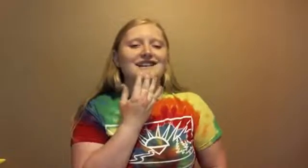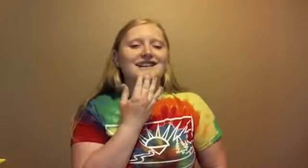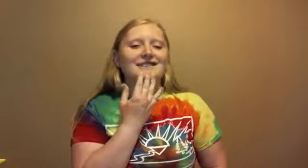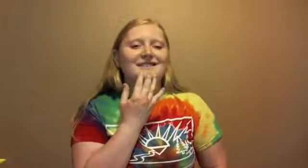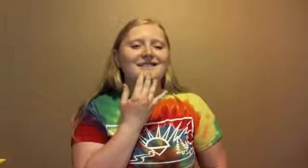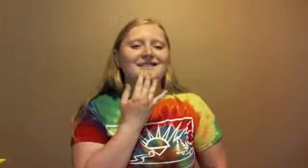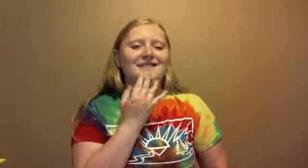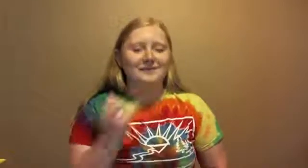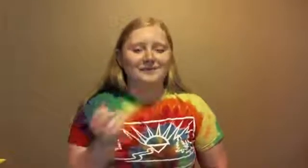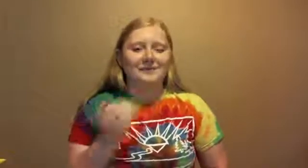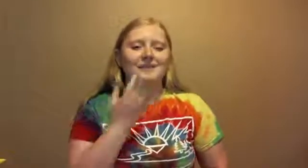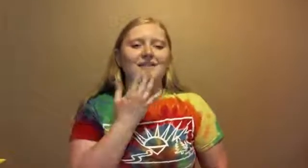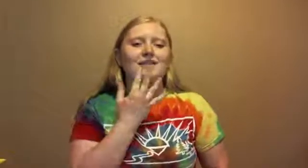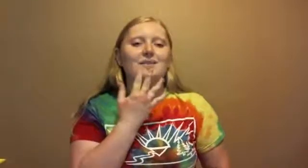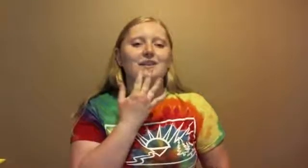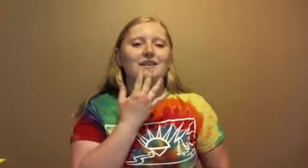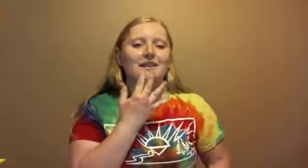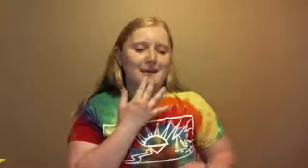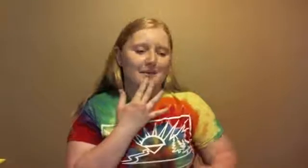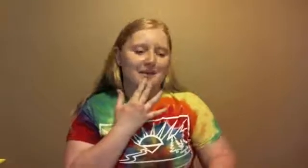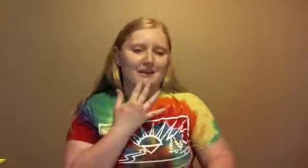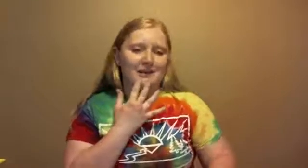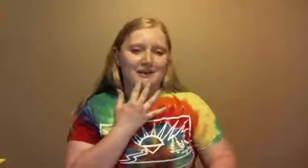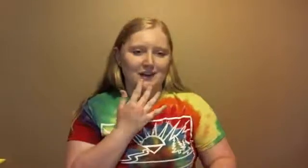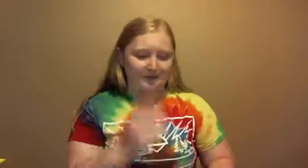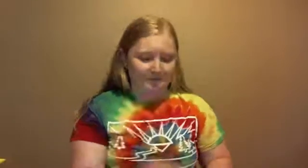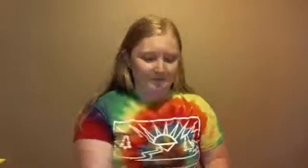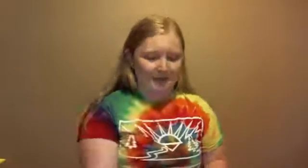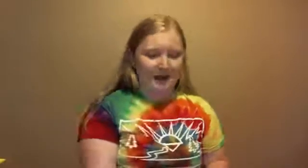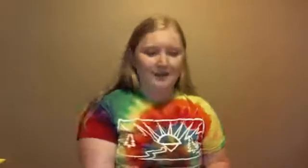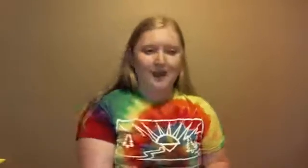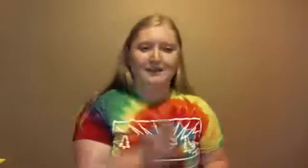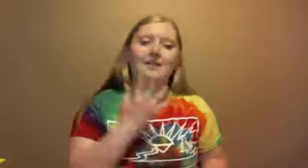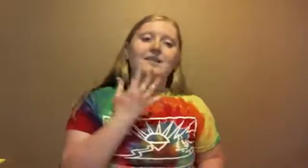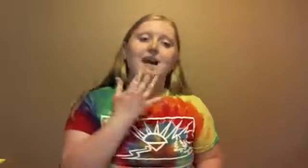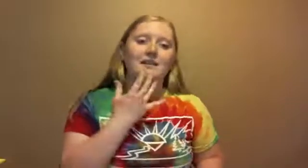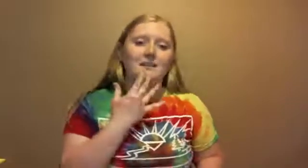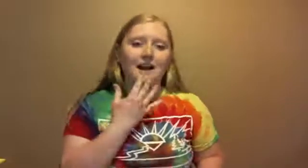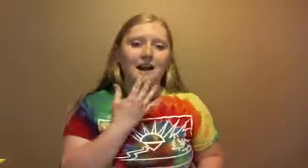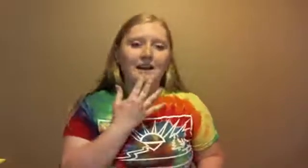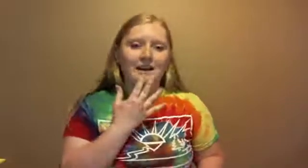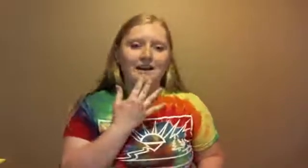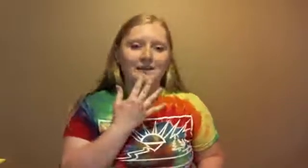chin. Just put little tappies on your chin. And that's the sign for color.